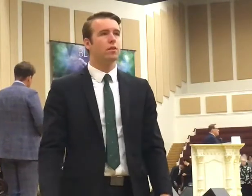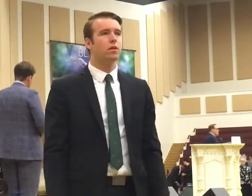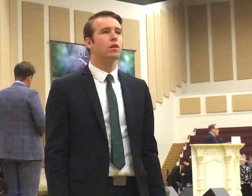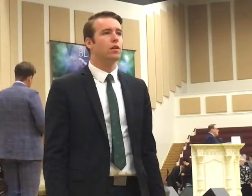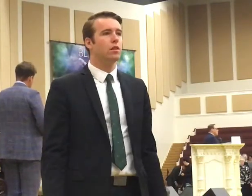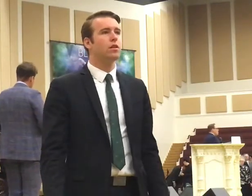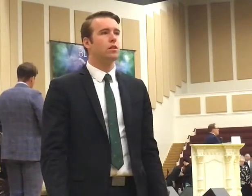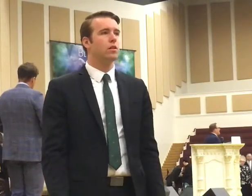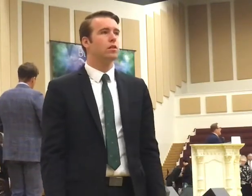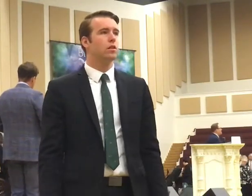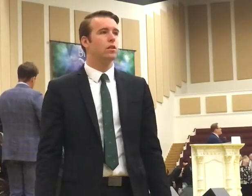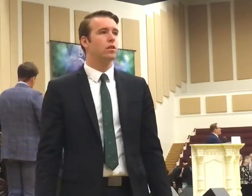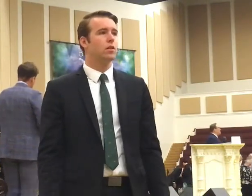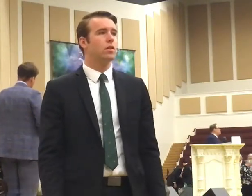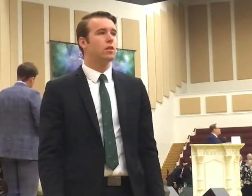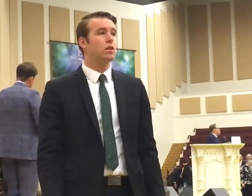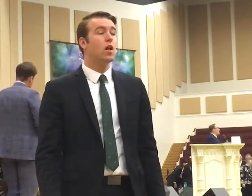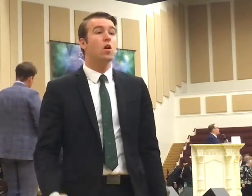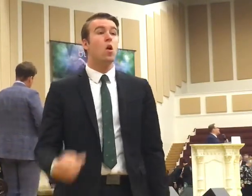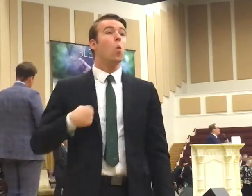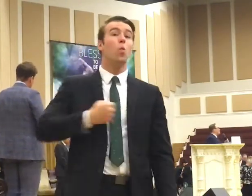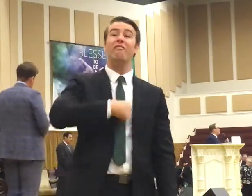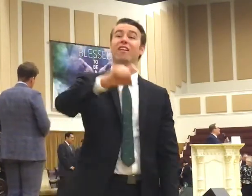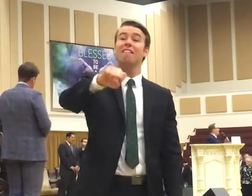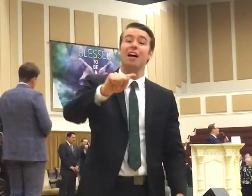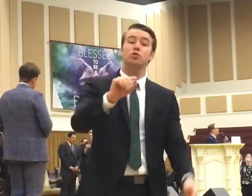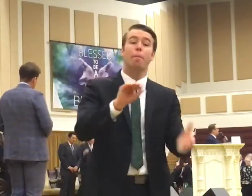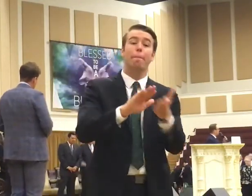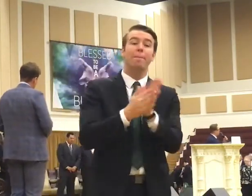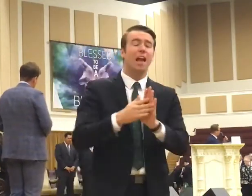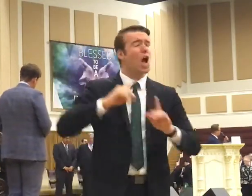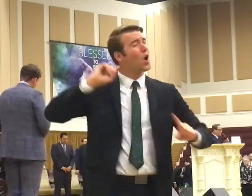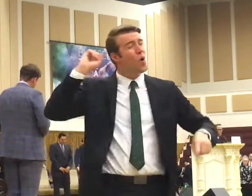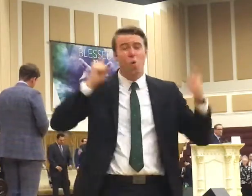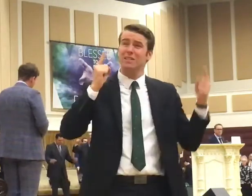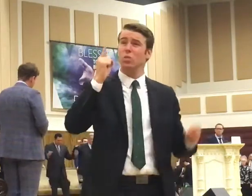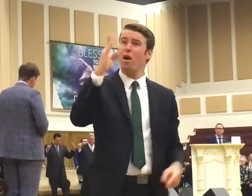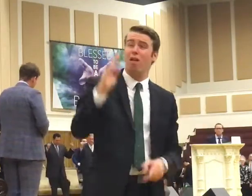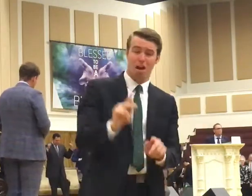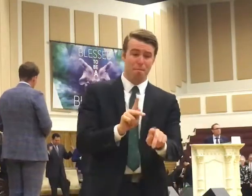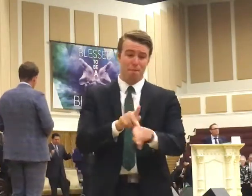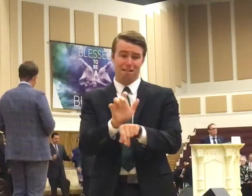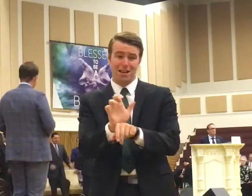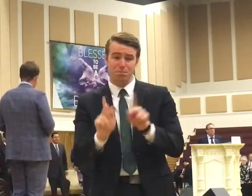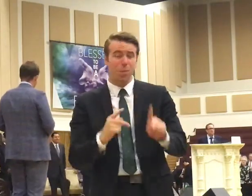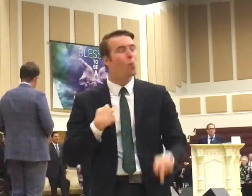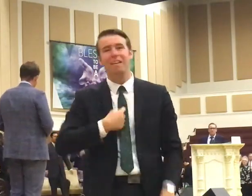Right. We got to be those crazy one God Pentecostals.